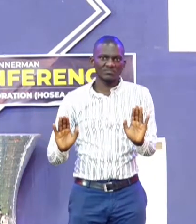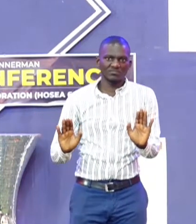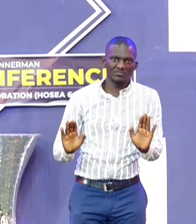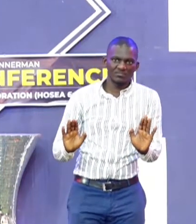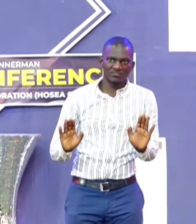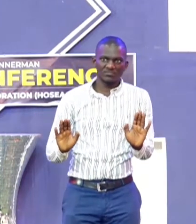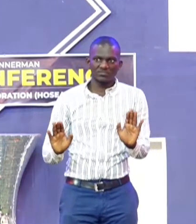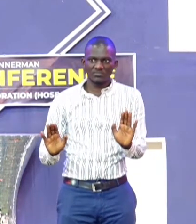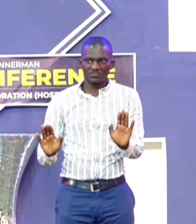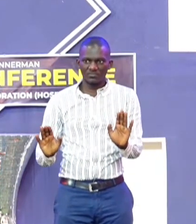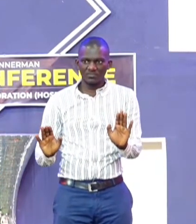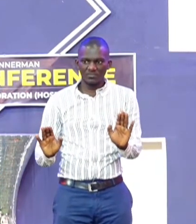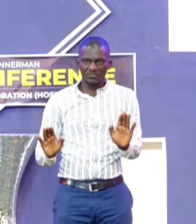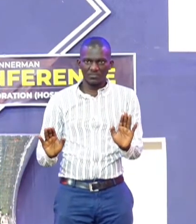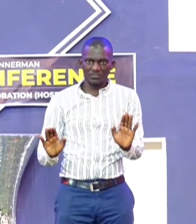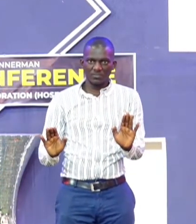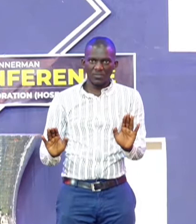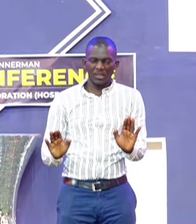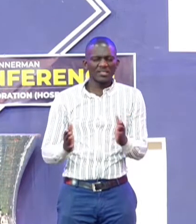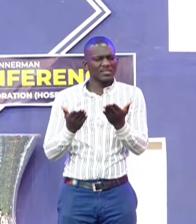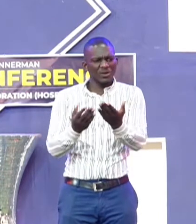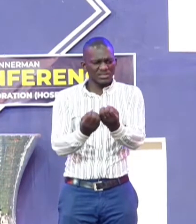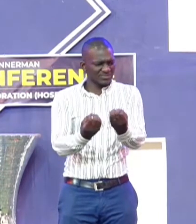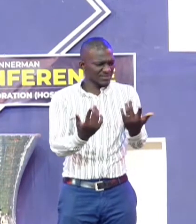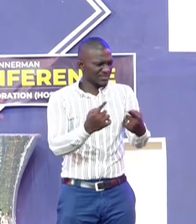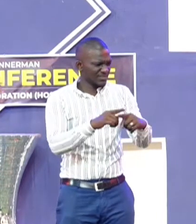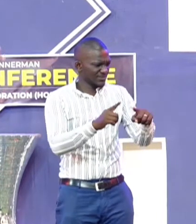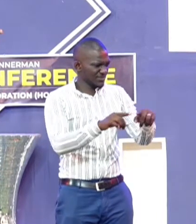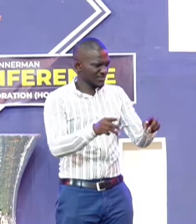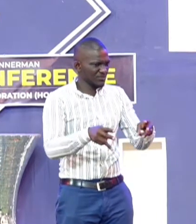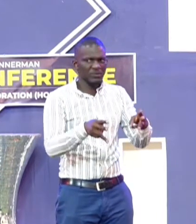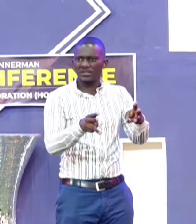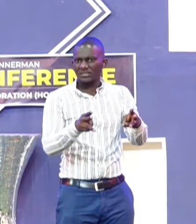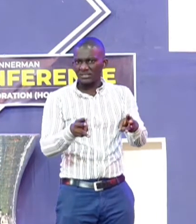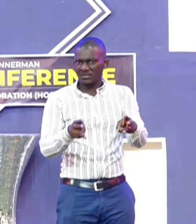a Gentile. There were many ways